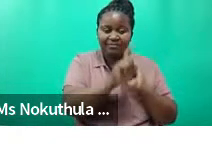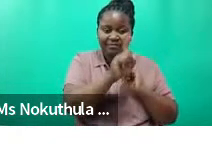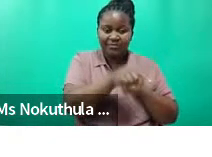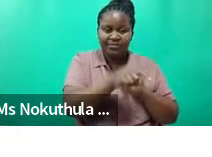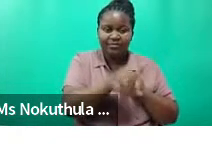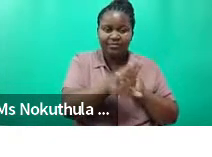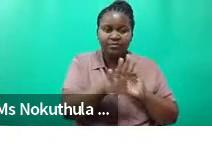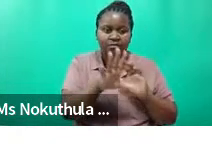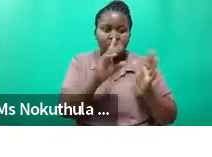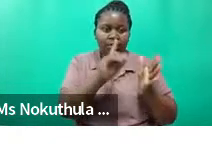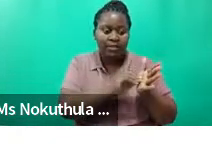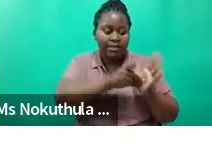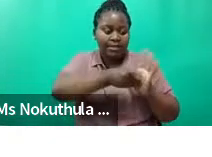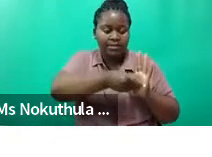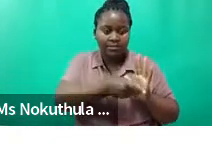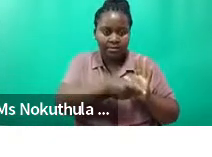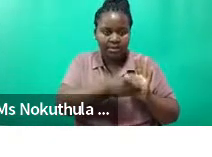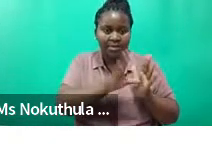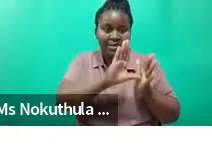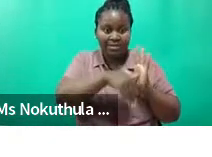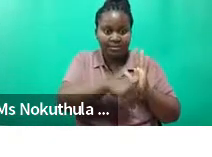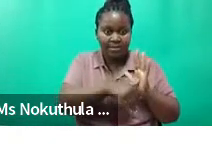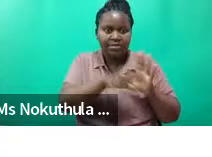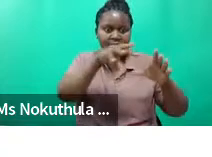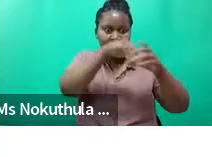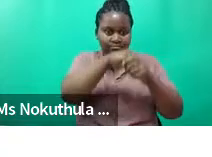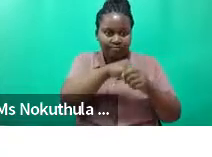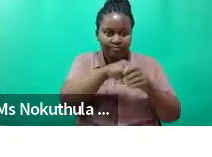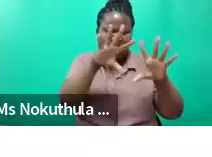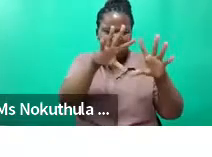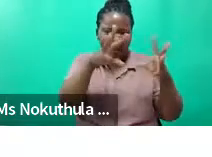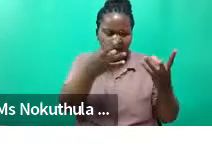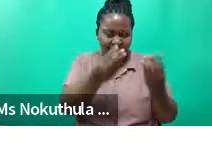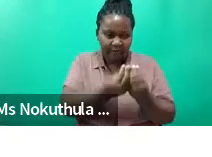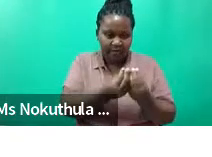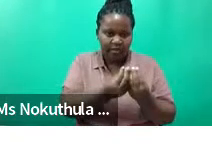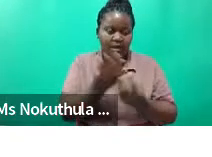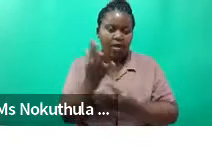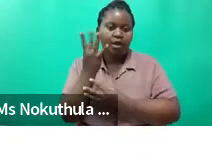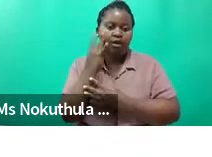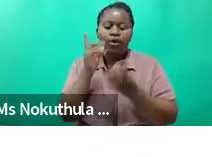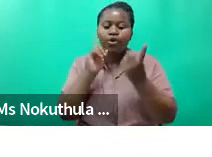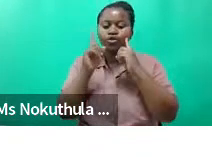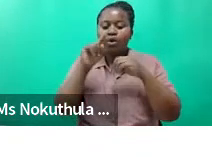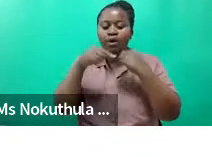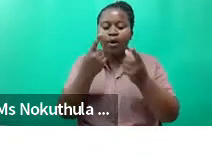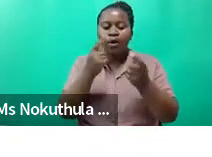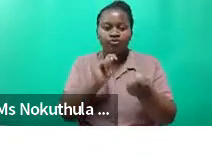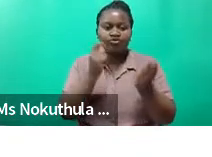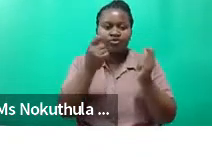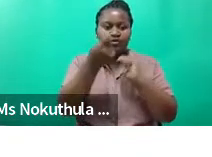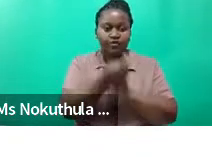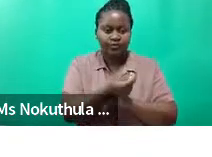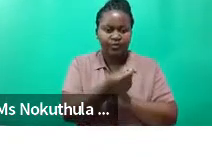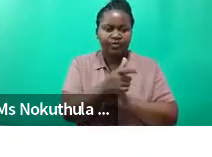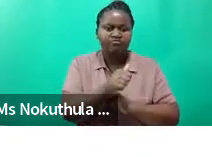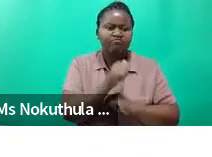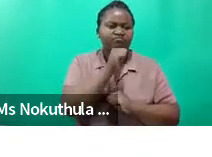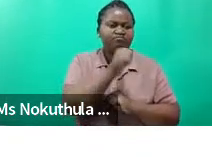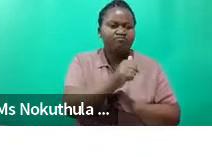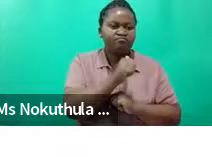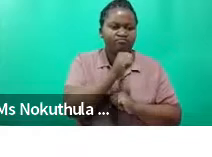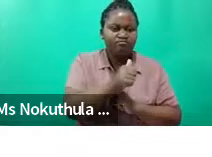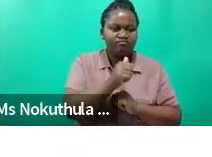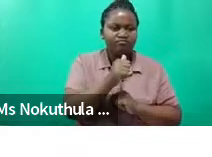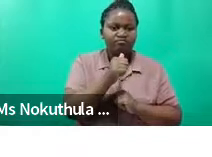disability becomes part of everything. And that when we talk about transformation, it doesn't just talk about race, it doesn't